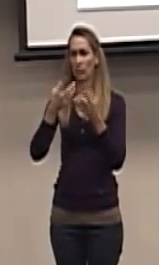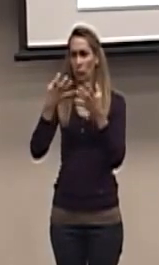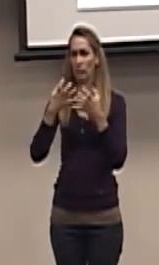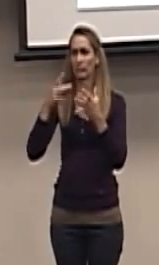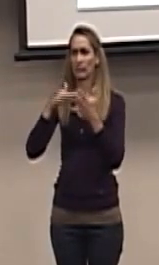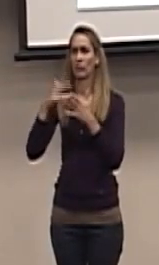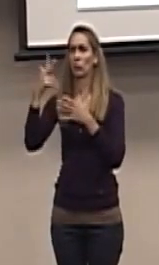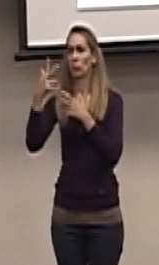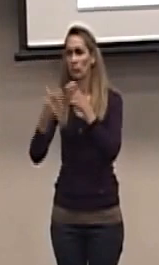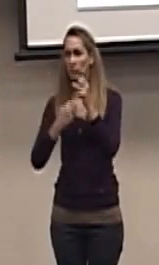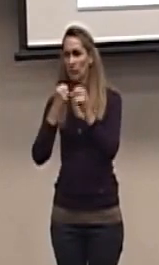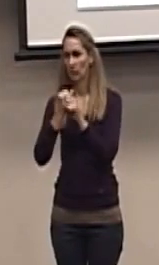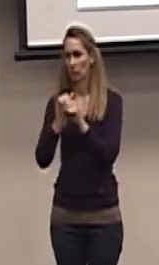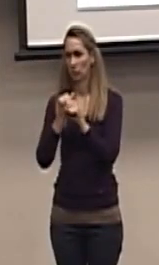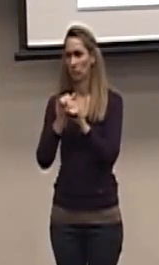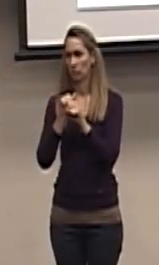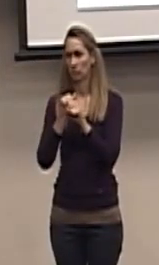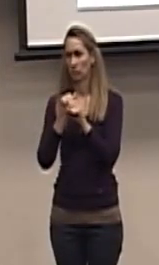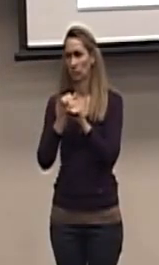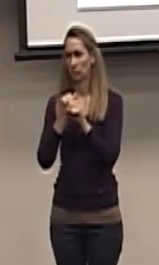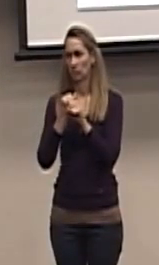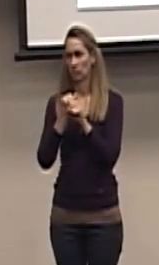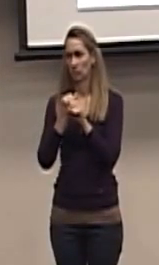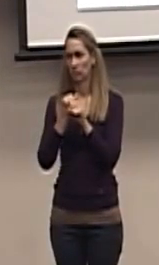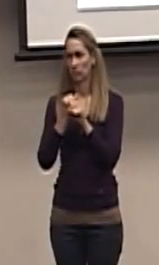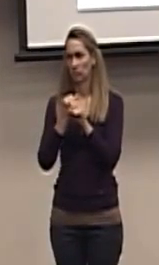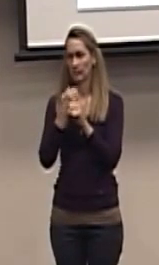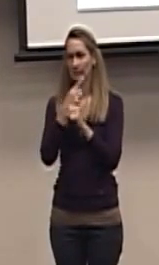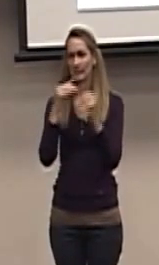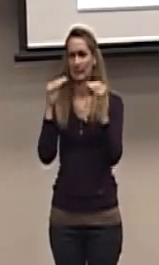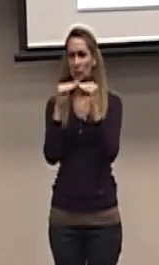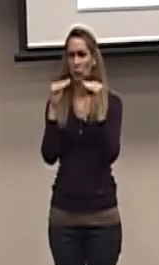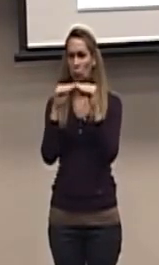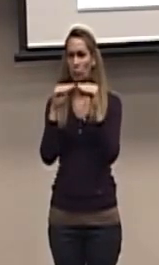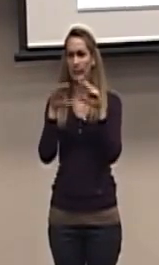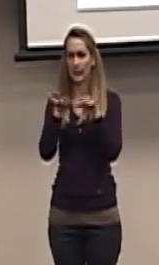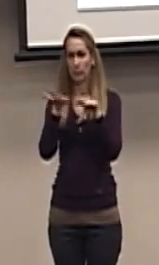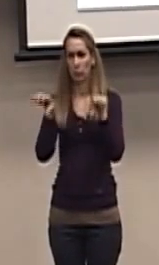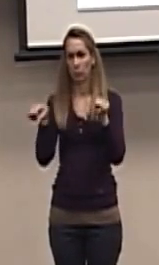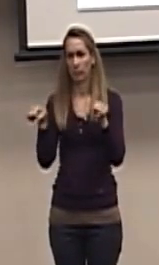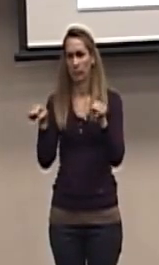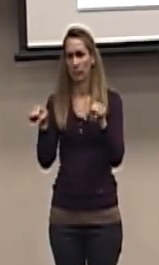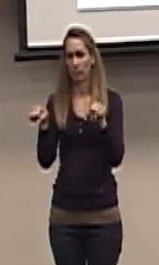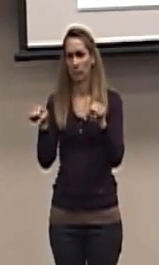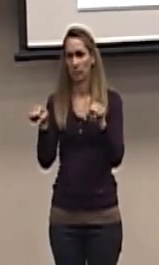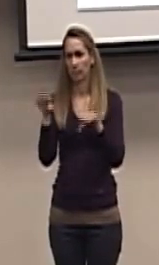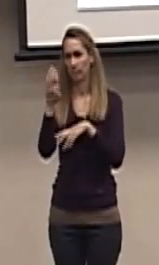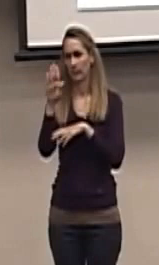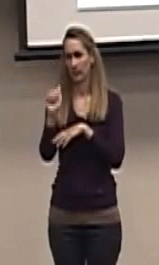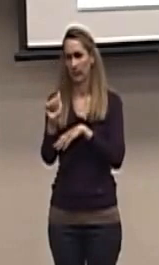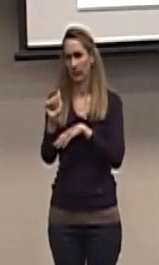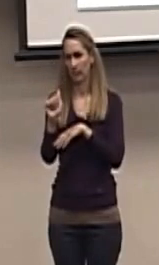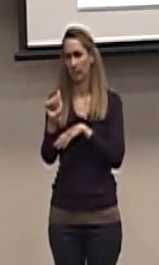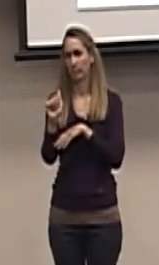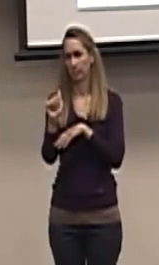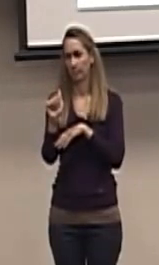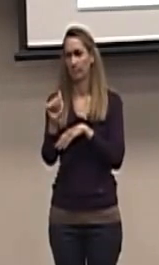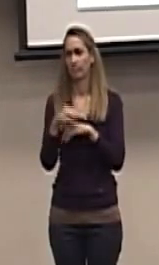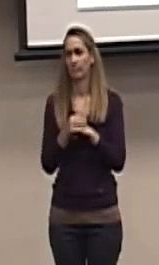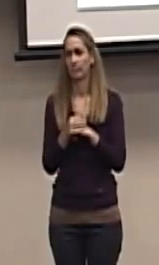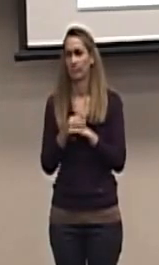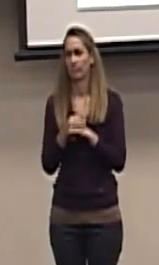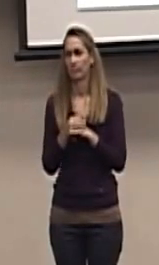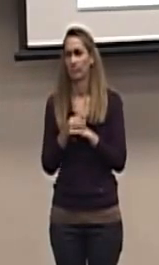years. The equivalency is a diploma and a bachelor's in that order.